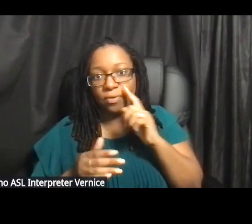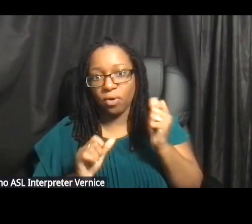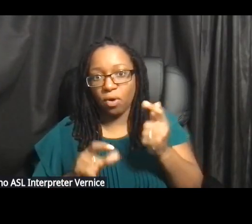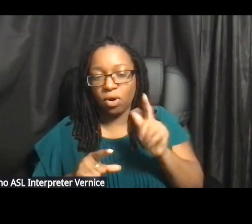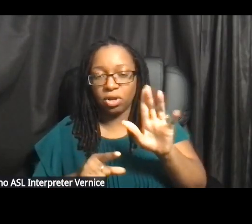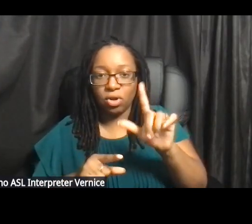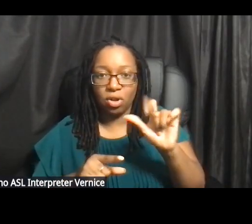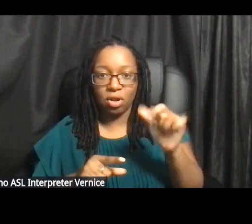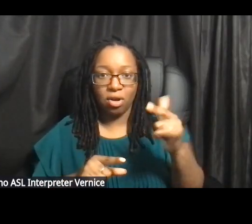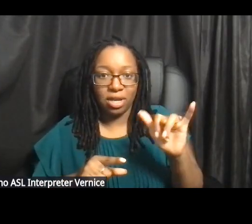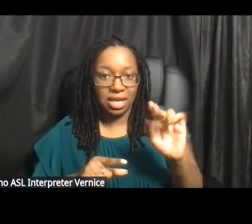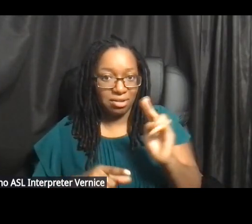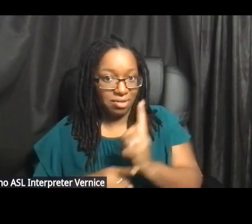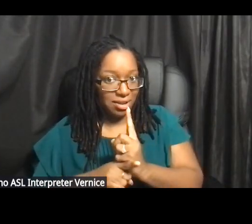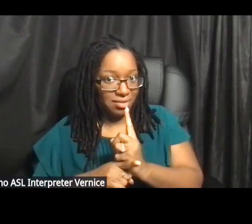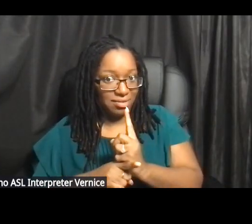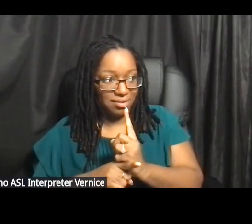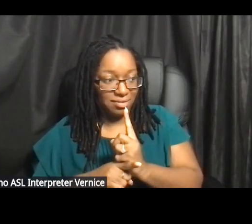Right?